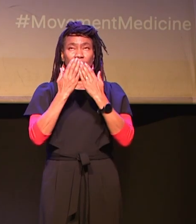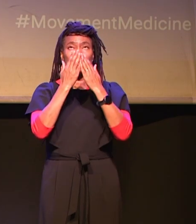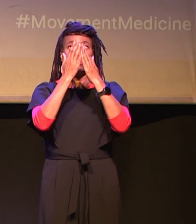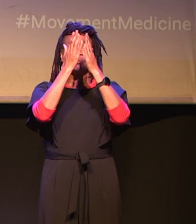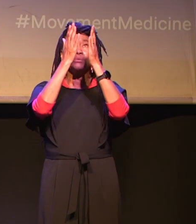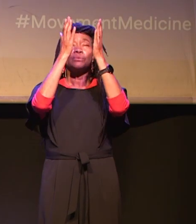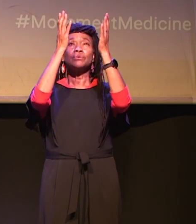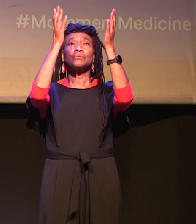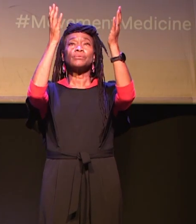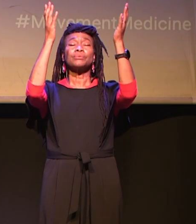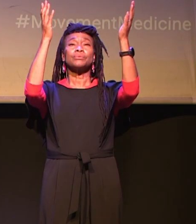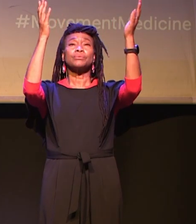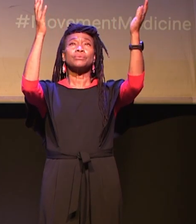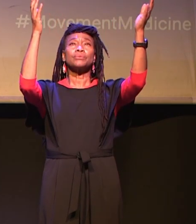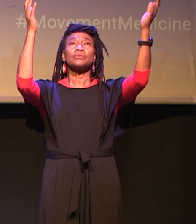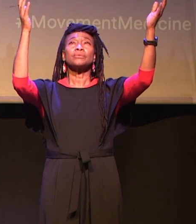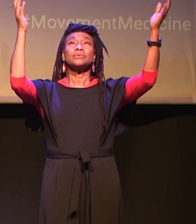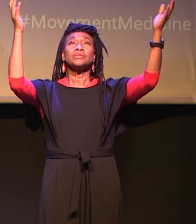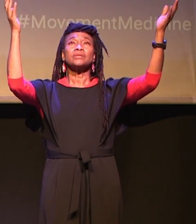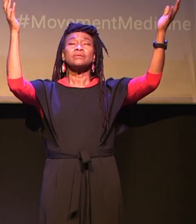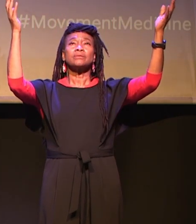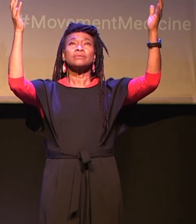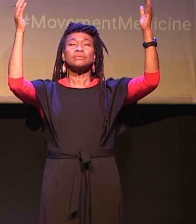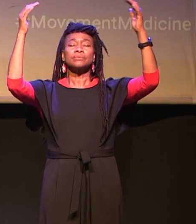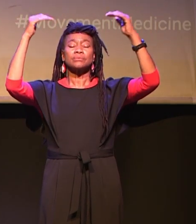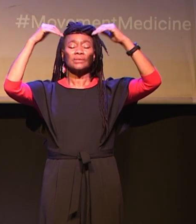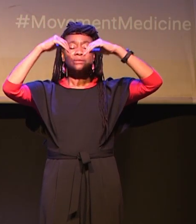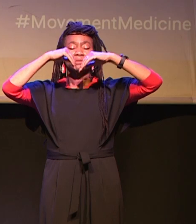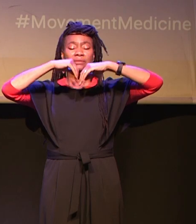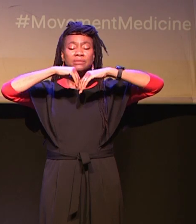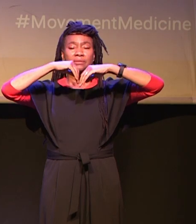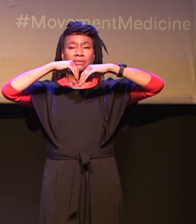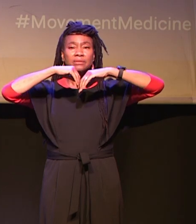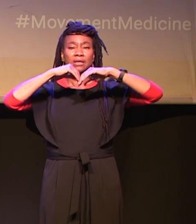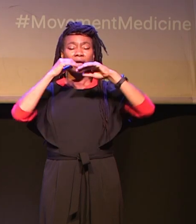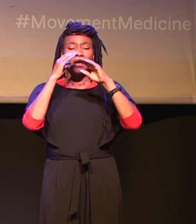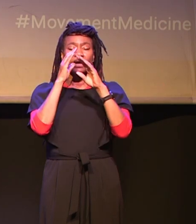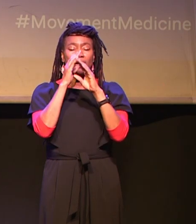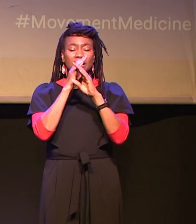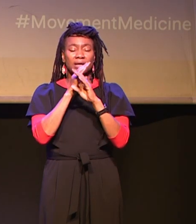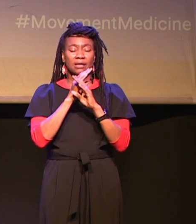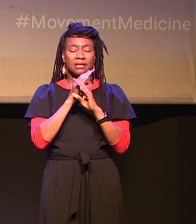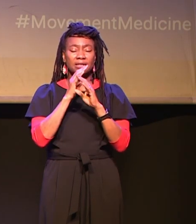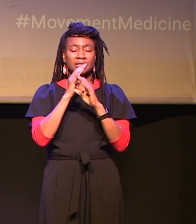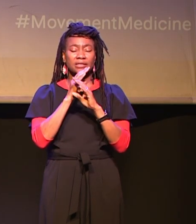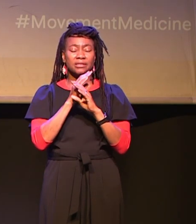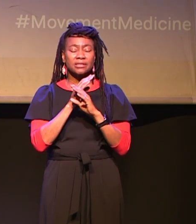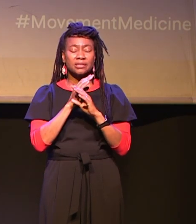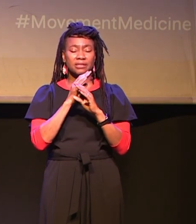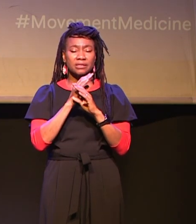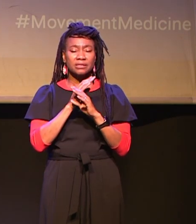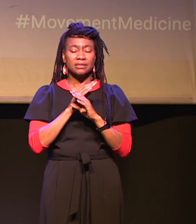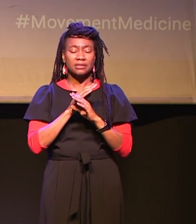And you might get curious, is there a part of me that's hiding? Is there a part of me that's trying to prove? Those are places we could look. Like maybe I can bring some breath, some